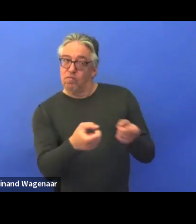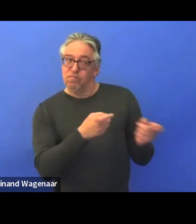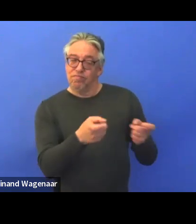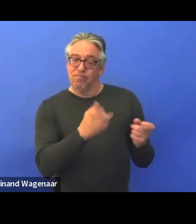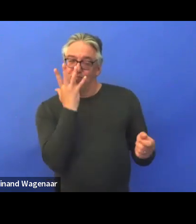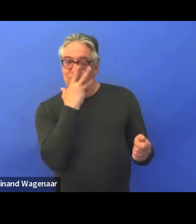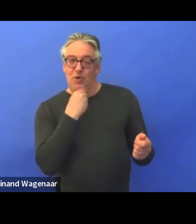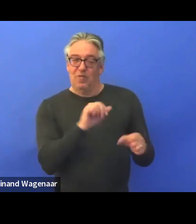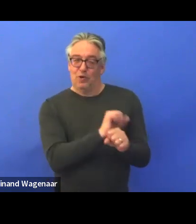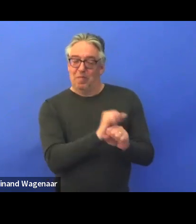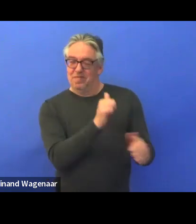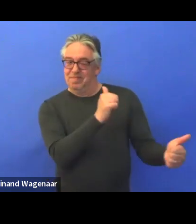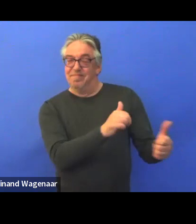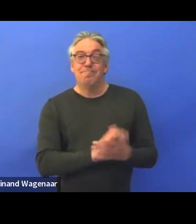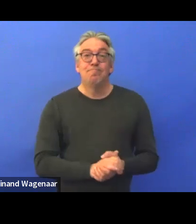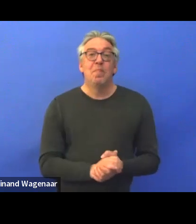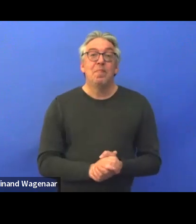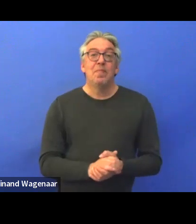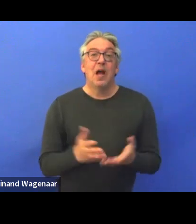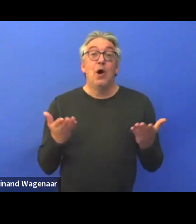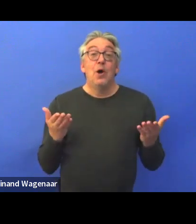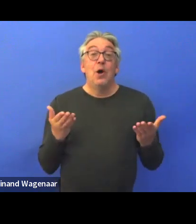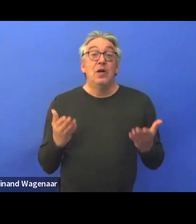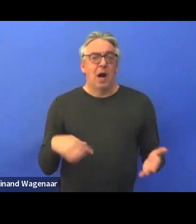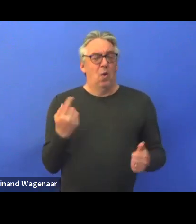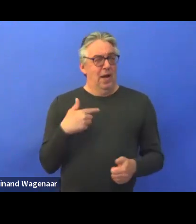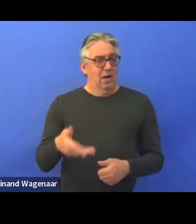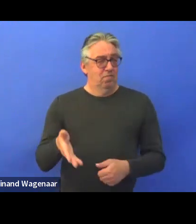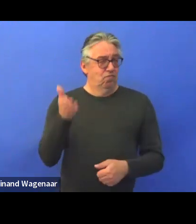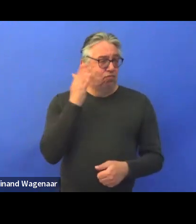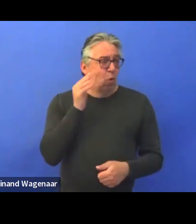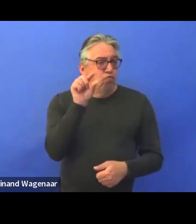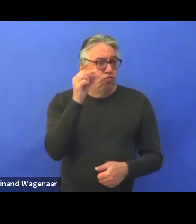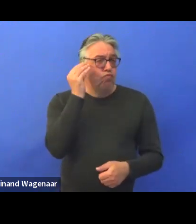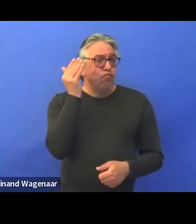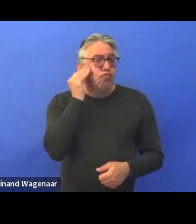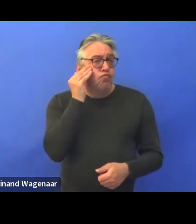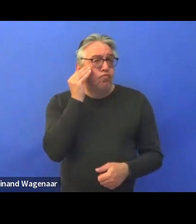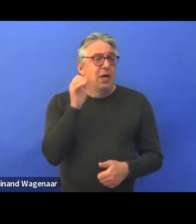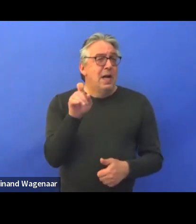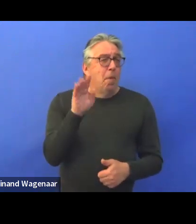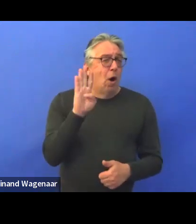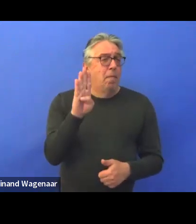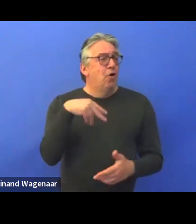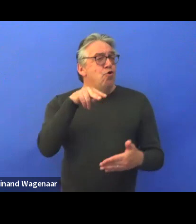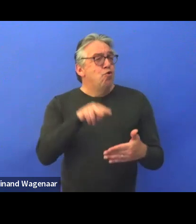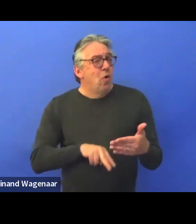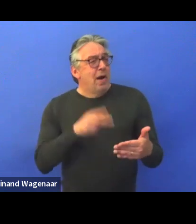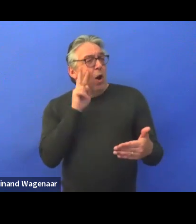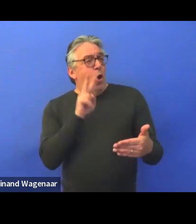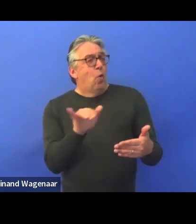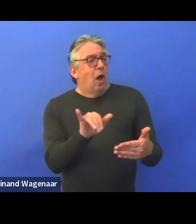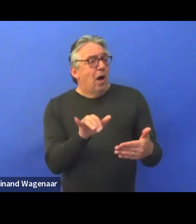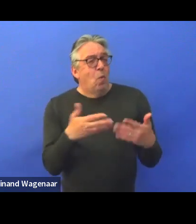there, Alejandro. So we've learned a little bit about what EPUB is, and we've had some experience of reading it, but what about actually making it?